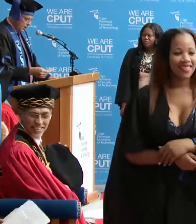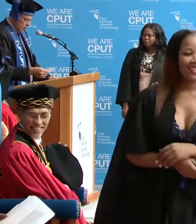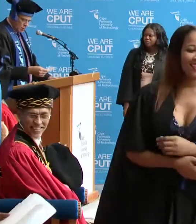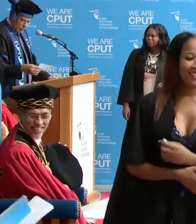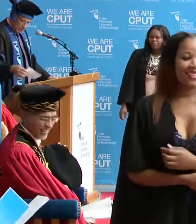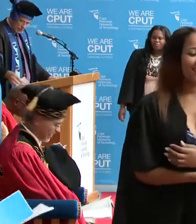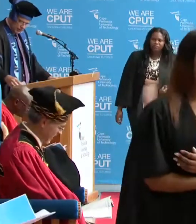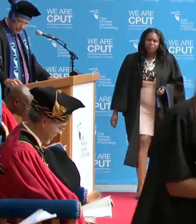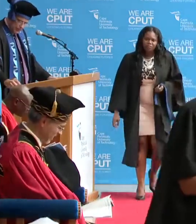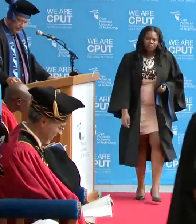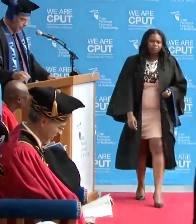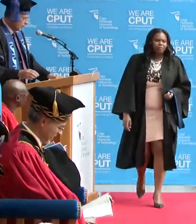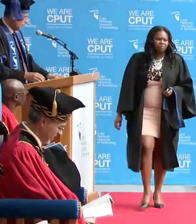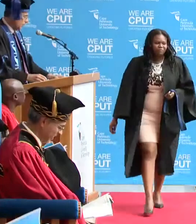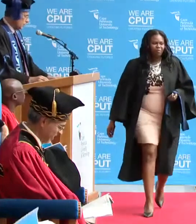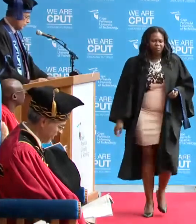Sinutanda Konlo.